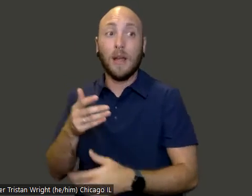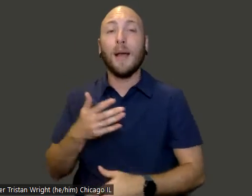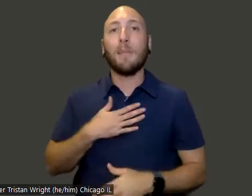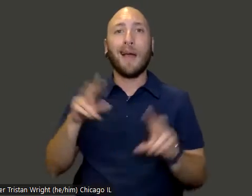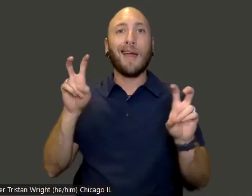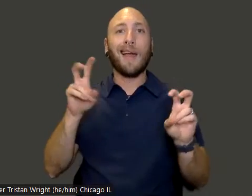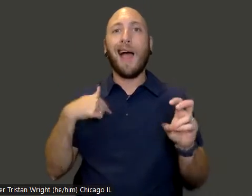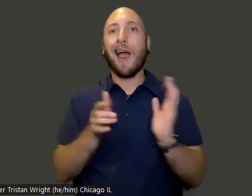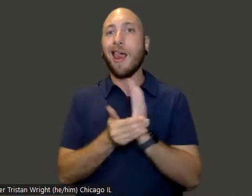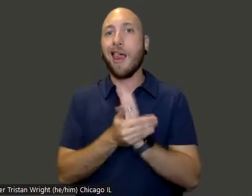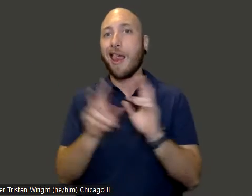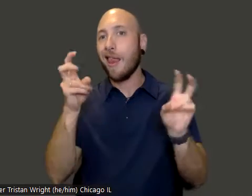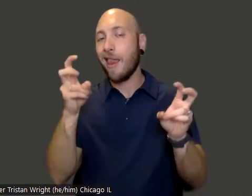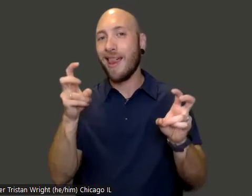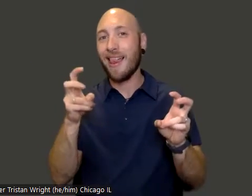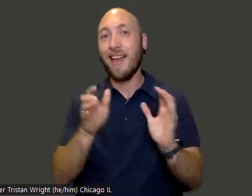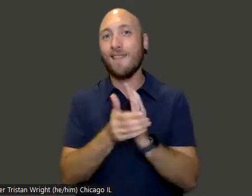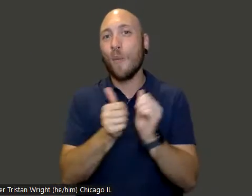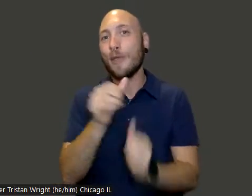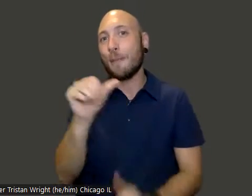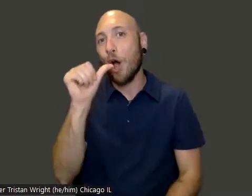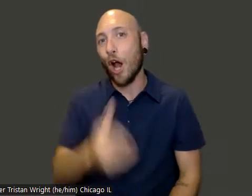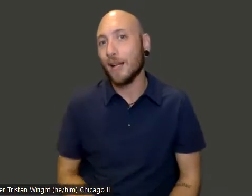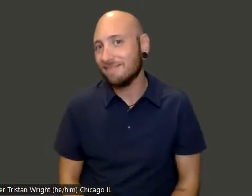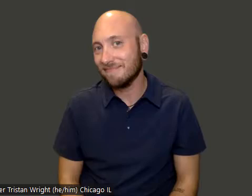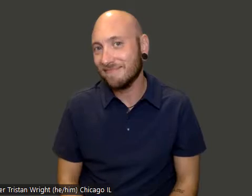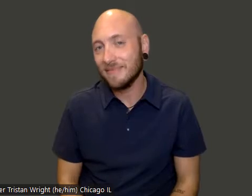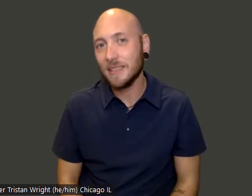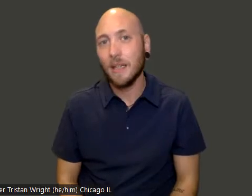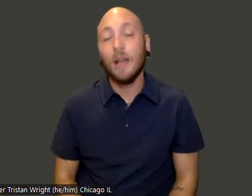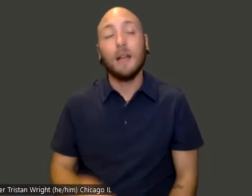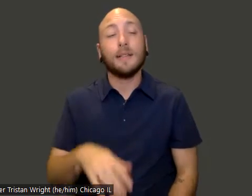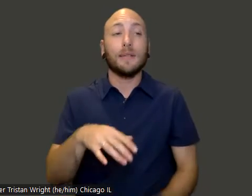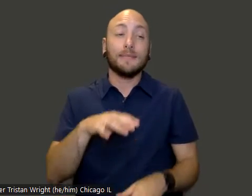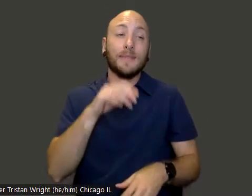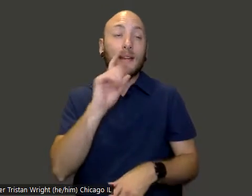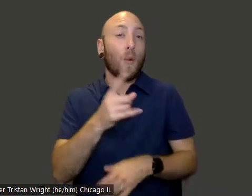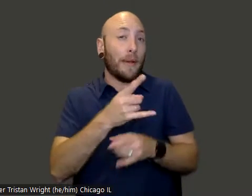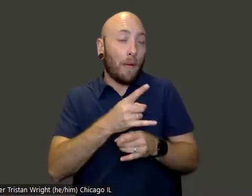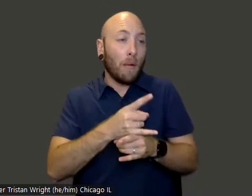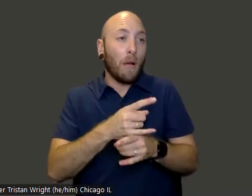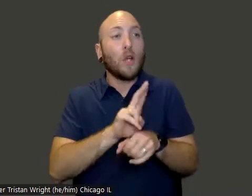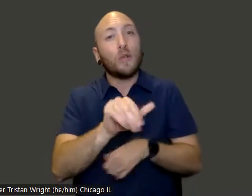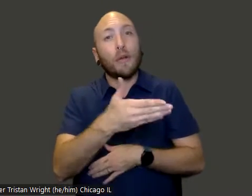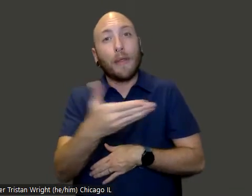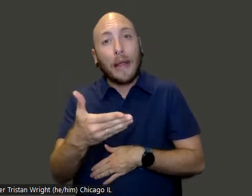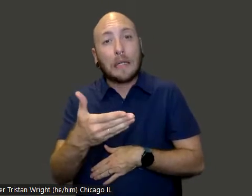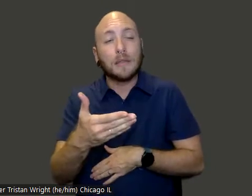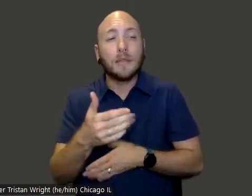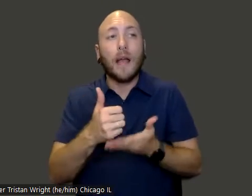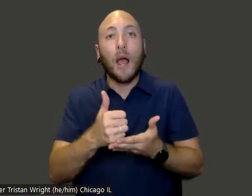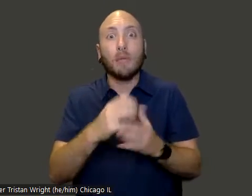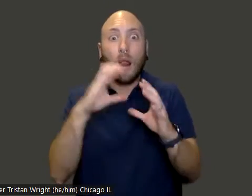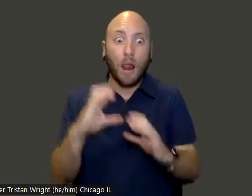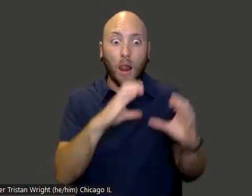and little crystal and powdered versions of alcohol that make you stay up all night. I'd like to disappear for